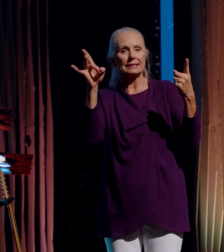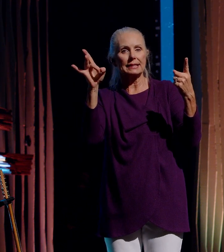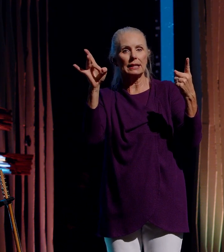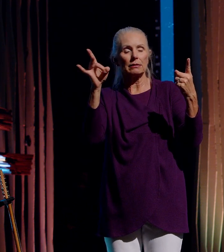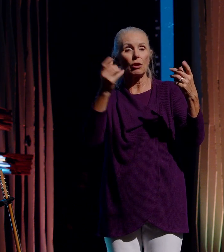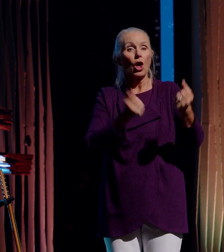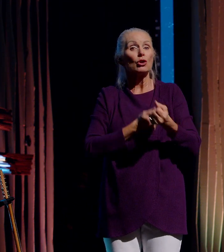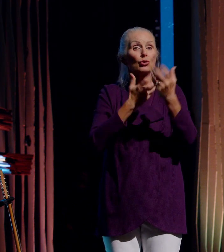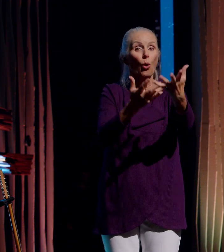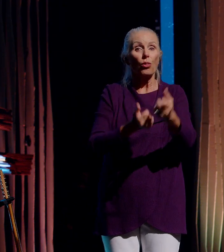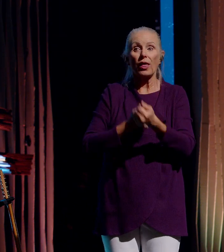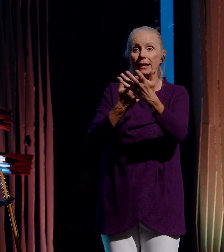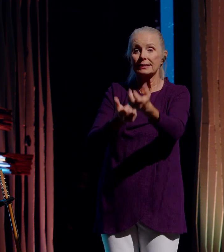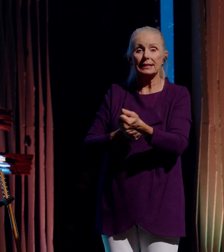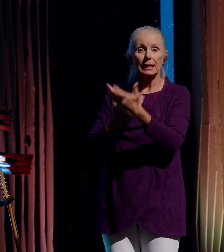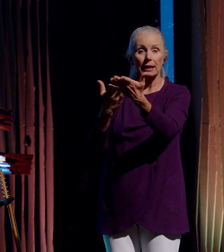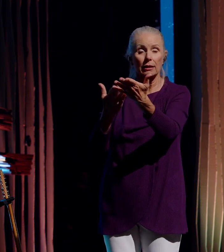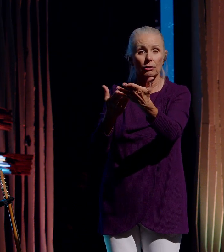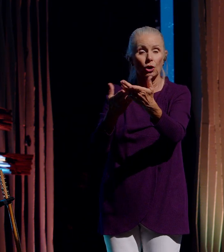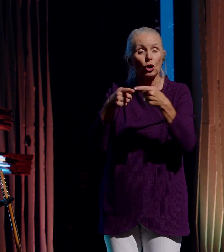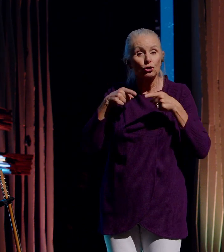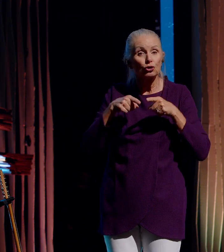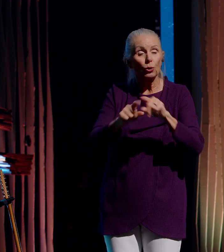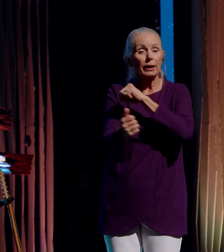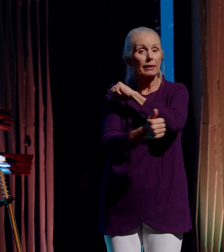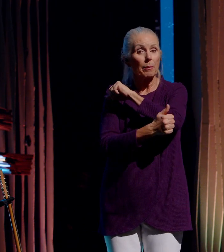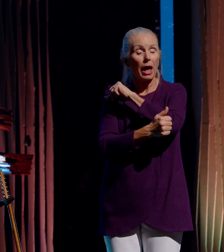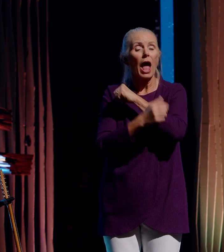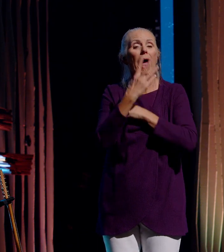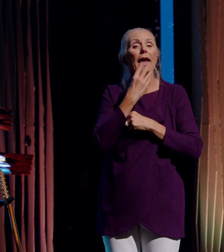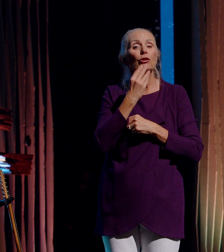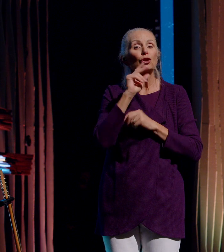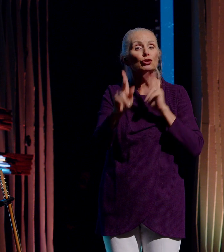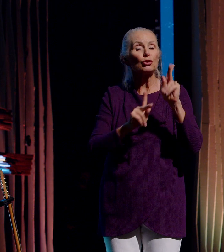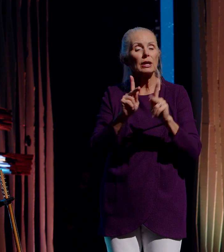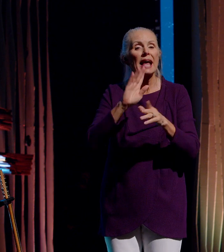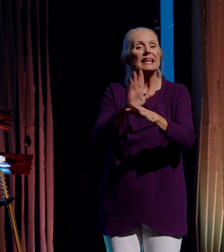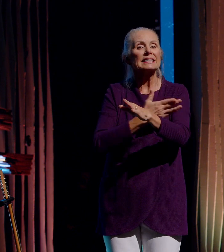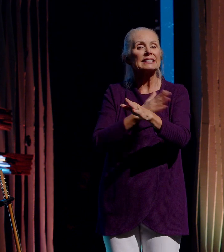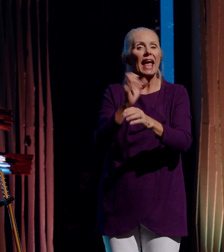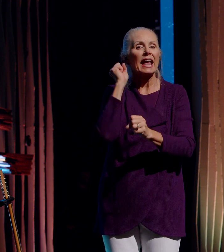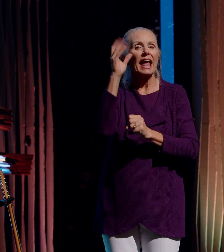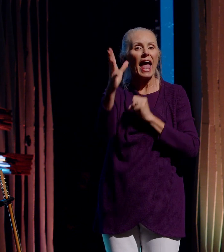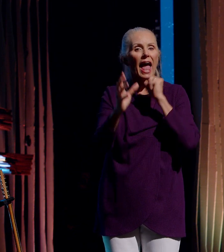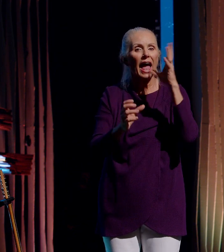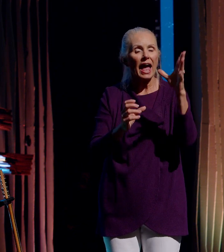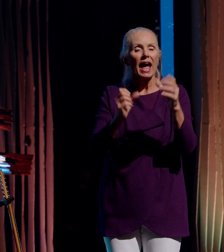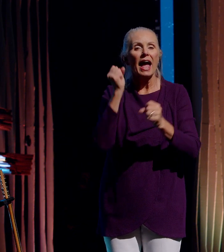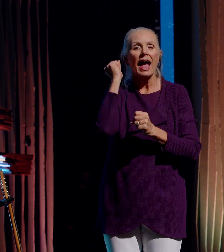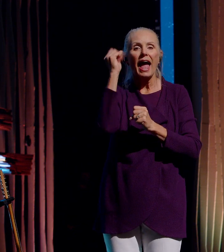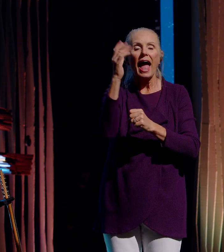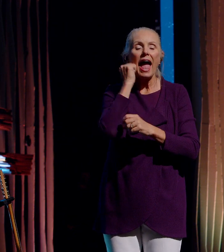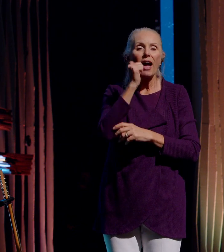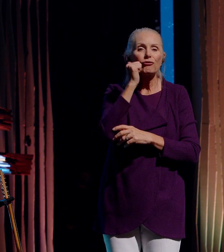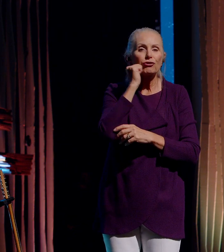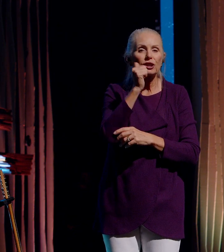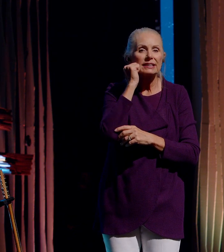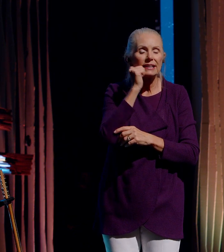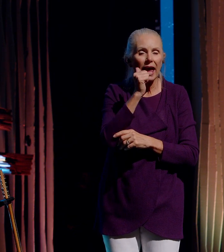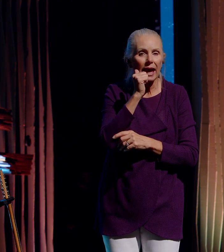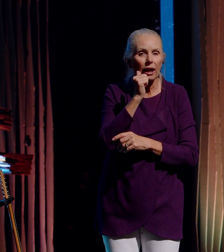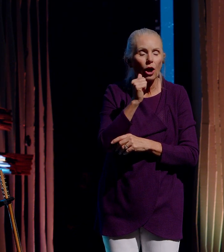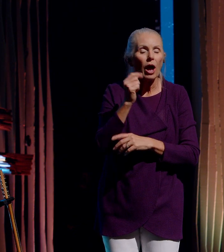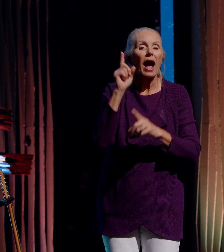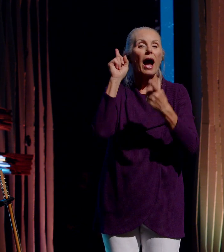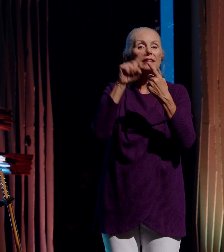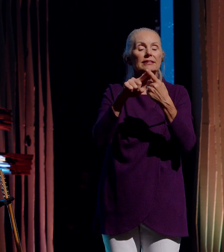in particular, Passover. And Jews sang these songs every single Passover to celebrate how the Lord had rescued the Egyptians